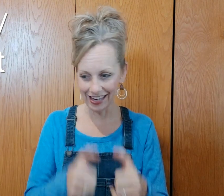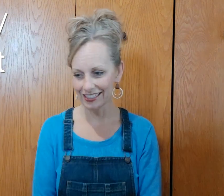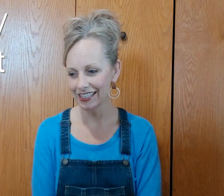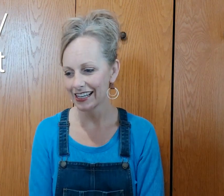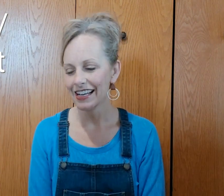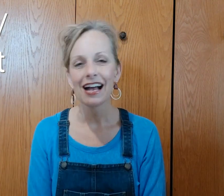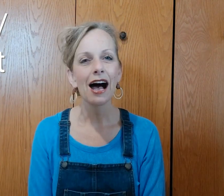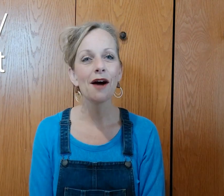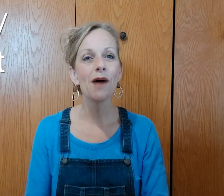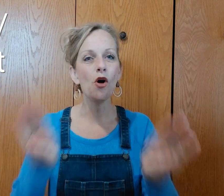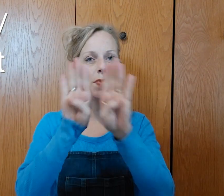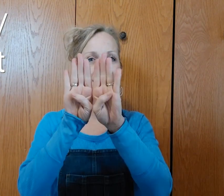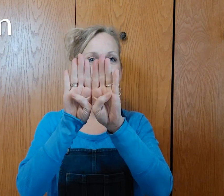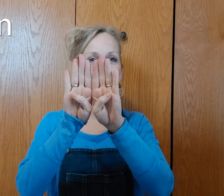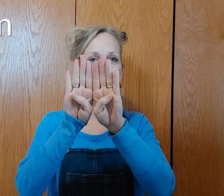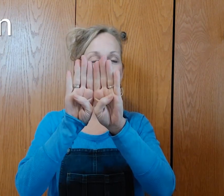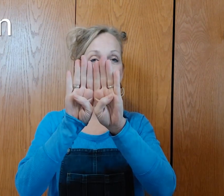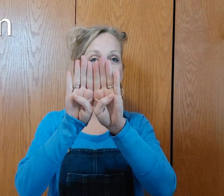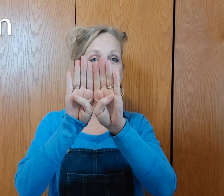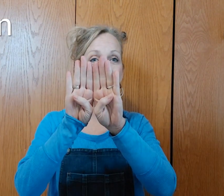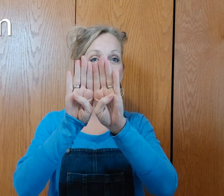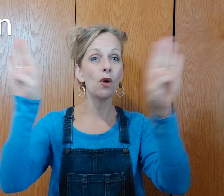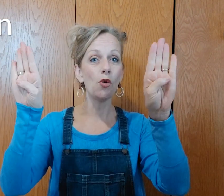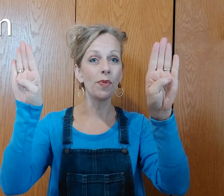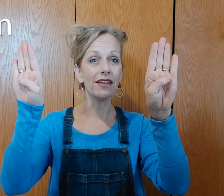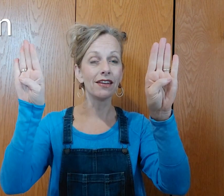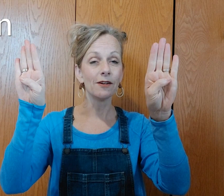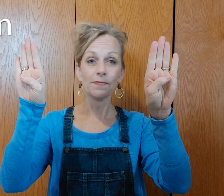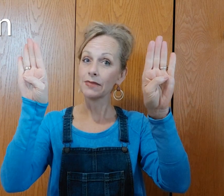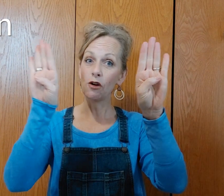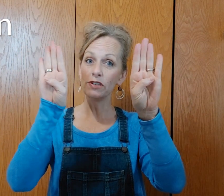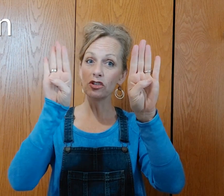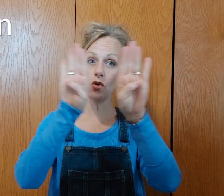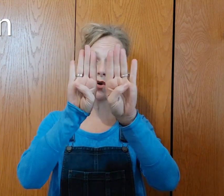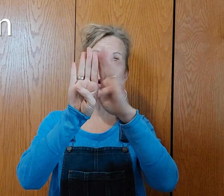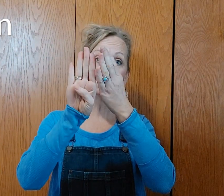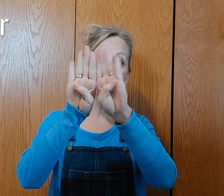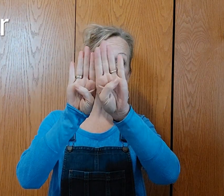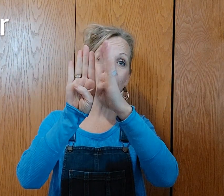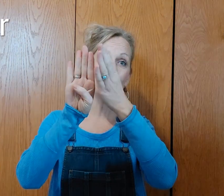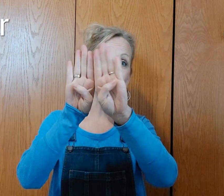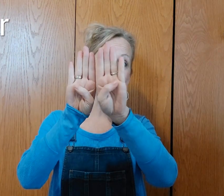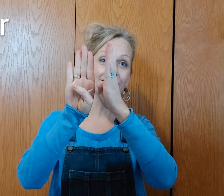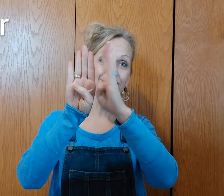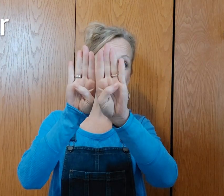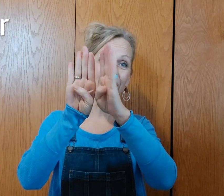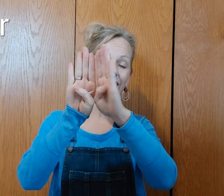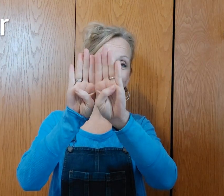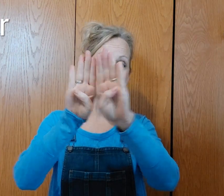text. Open. Here it is closed and you open. Now, if it's a door, it swings, right?